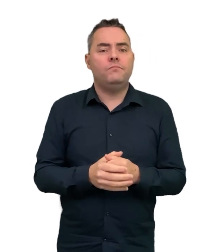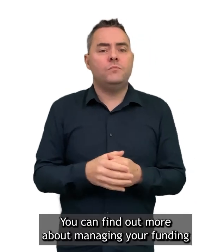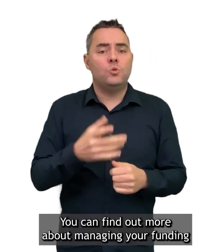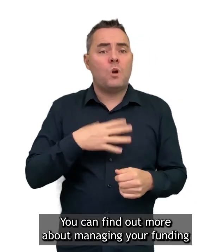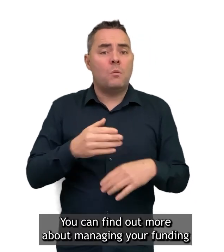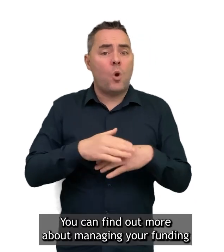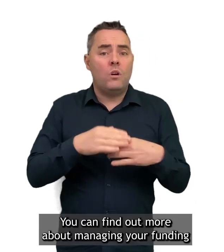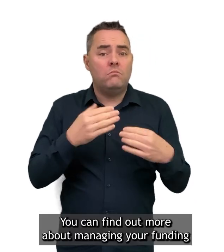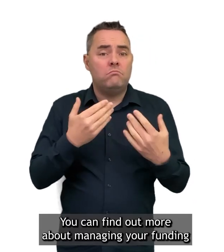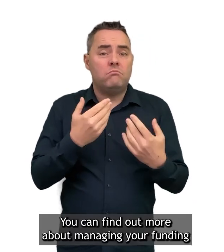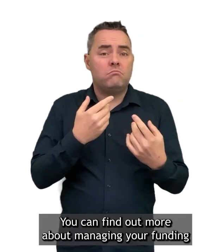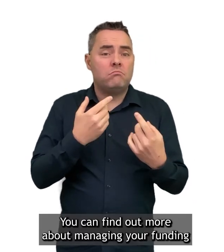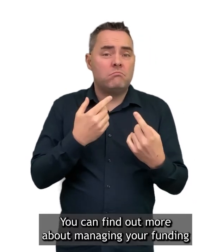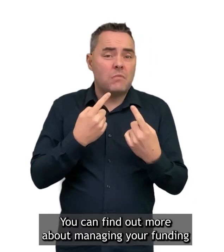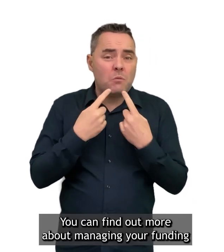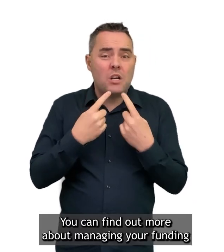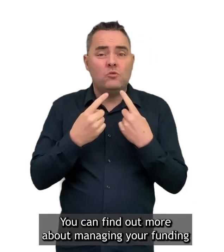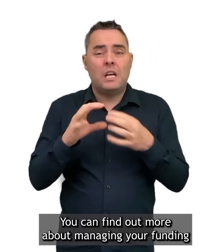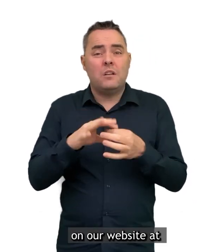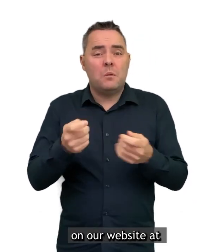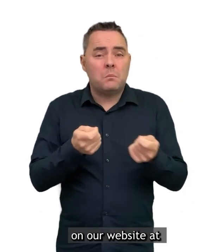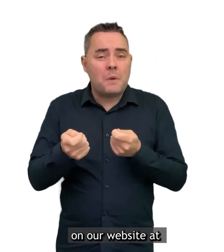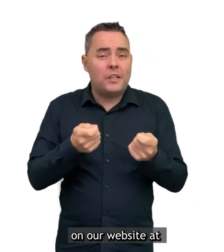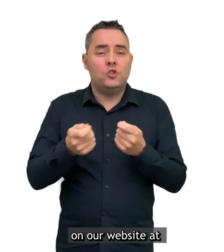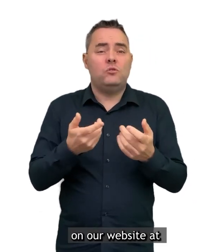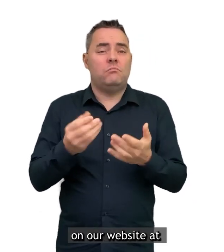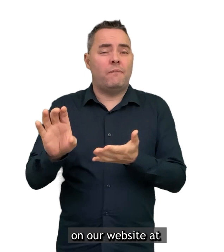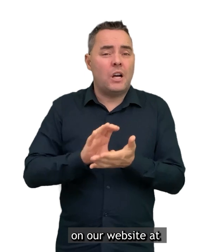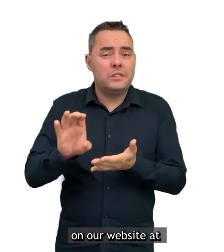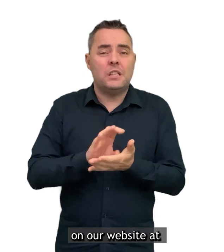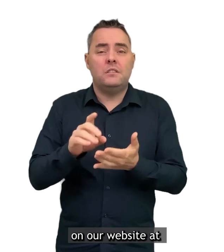You can find out more about managing your funding on our website at